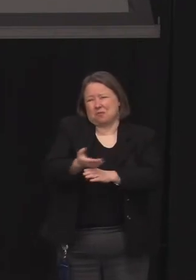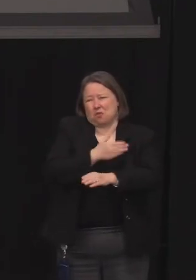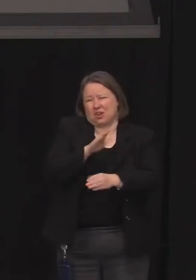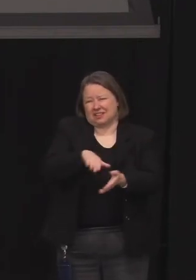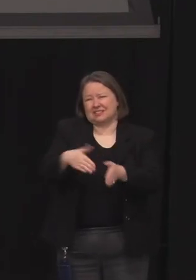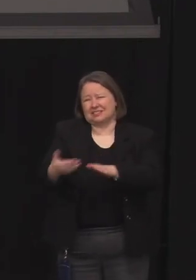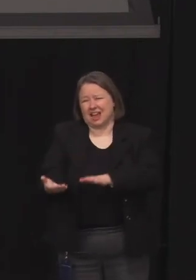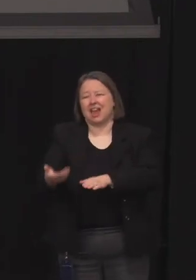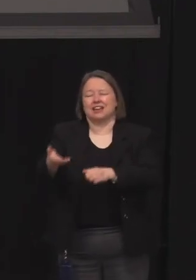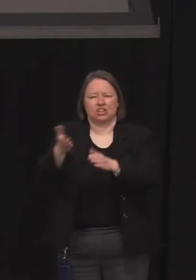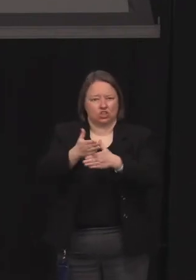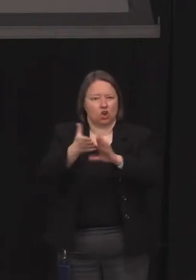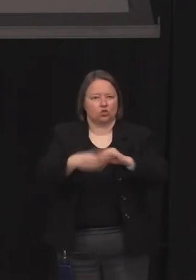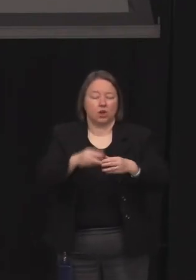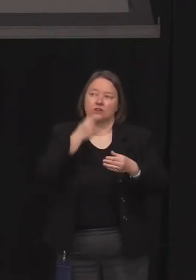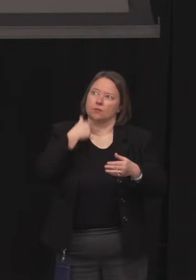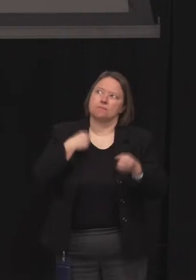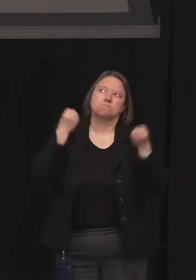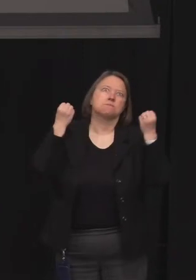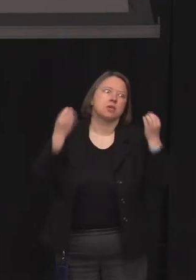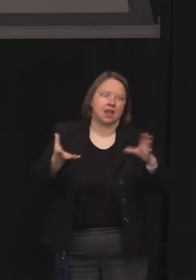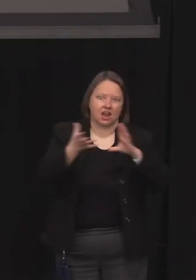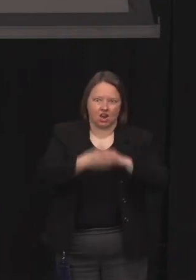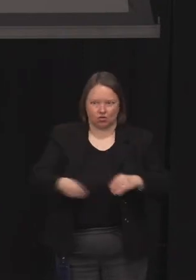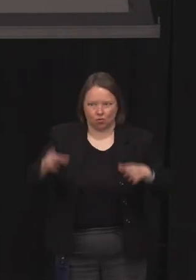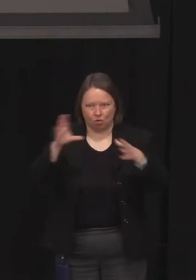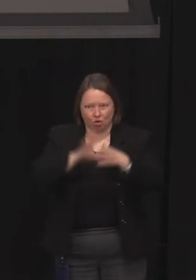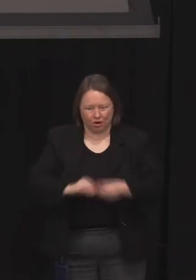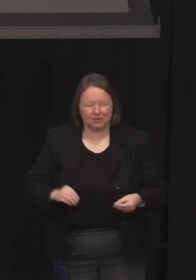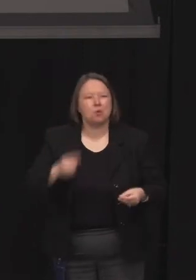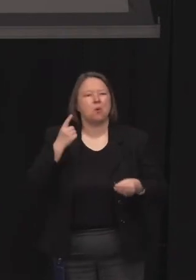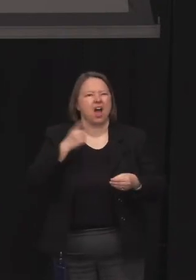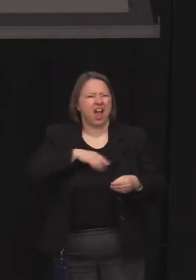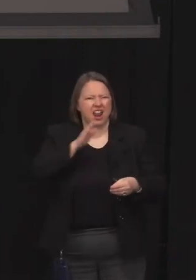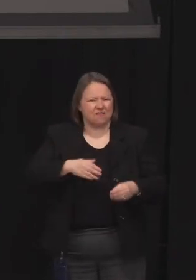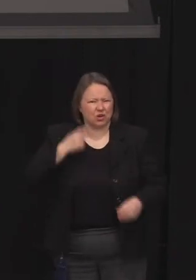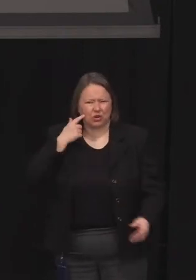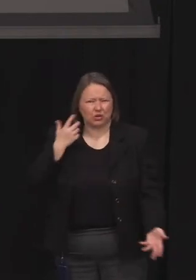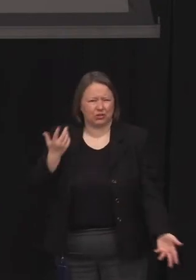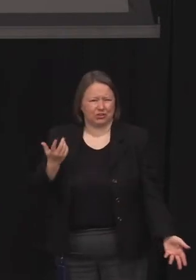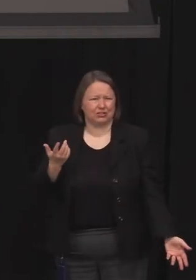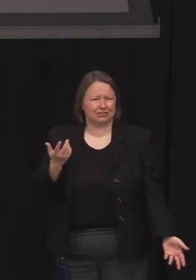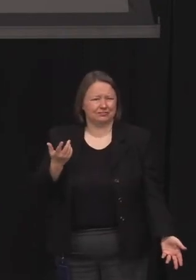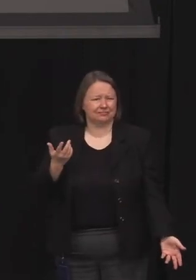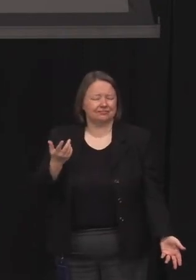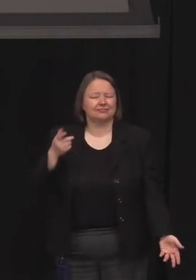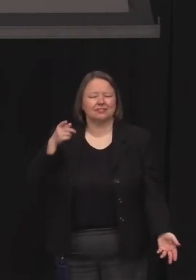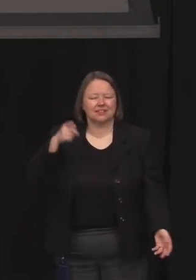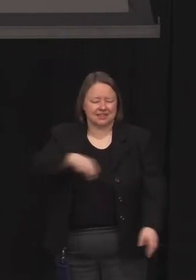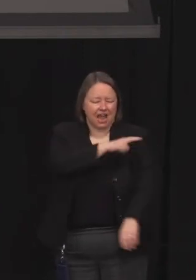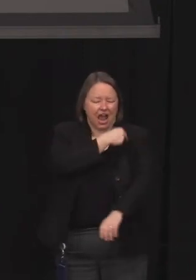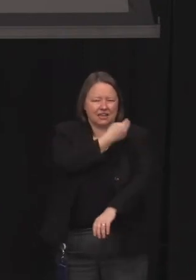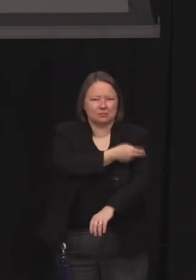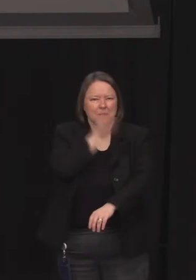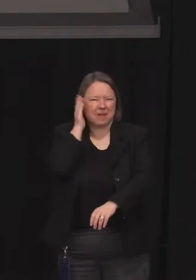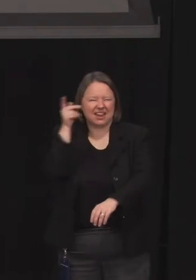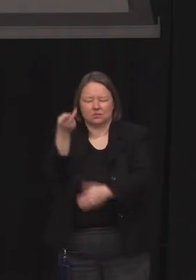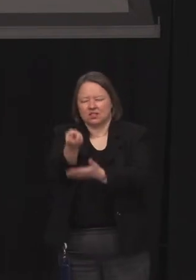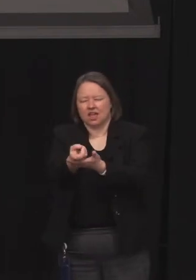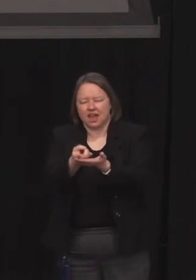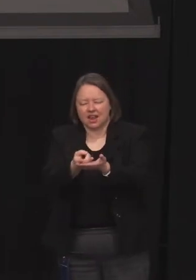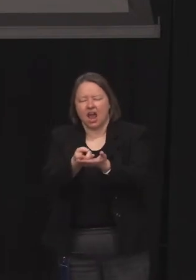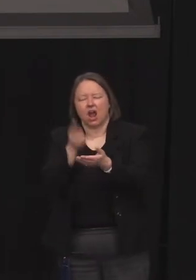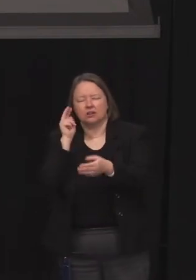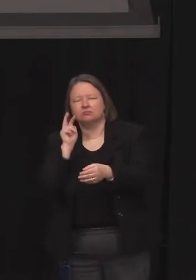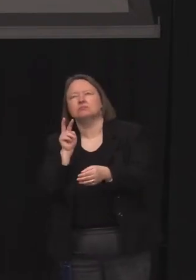story. He told a lot of stories, but this is one that I'd never heard before. As he lay in his hospital bed, he looked up at me and he